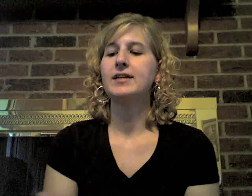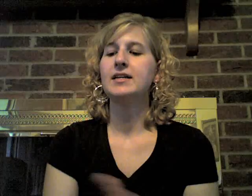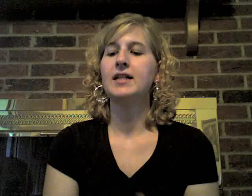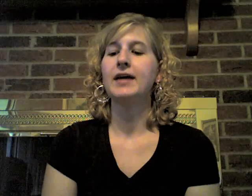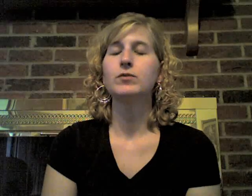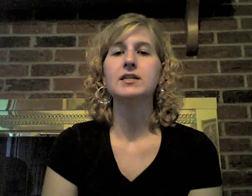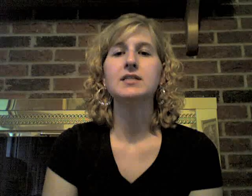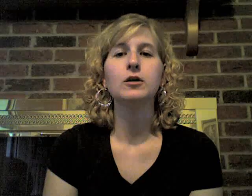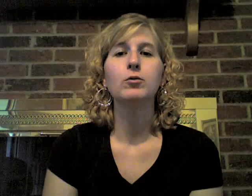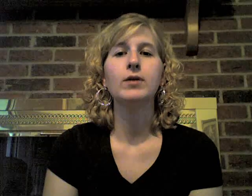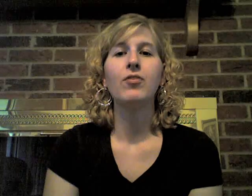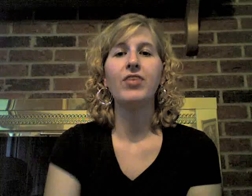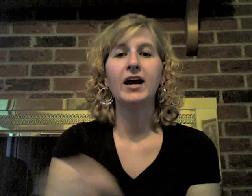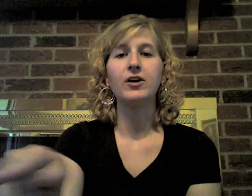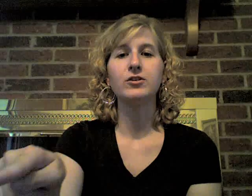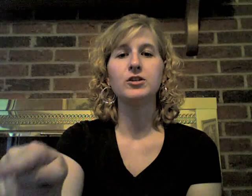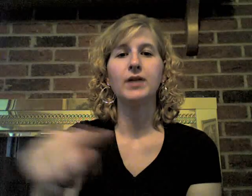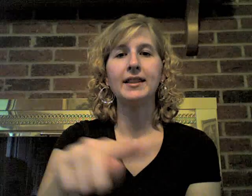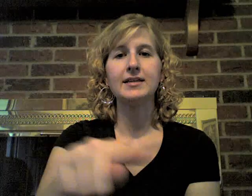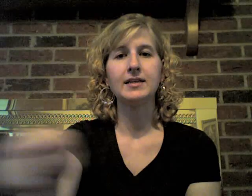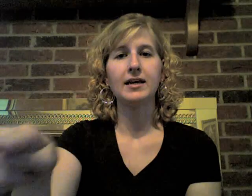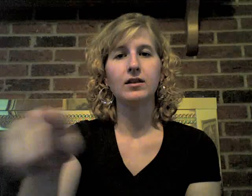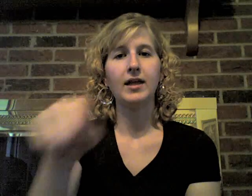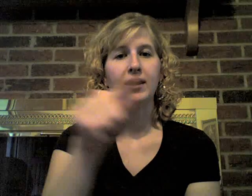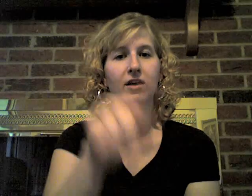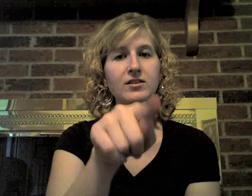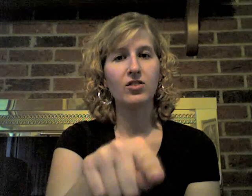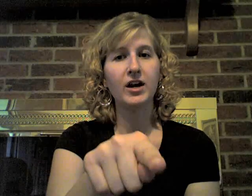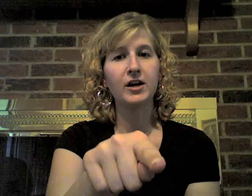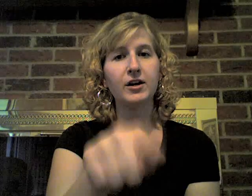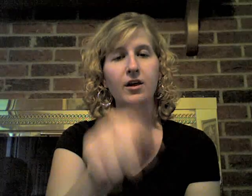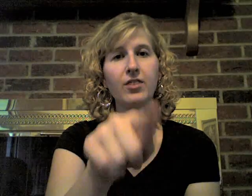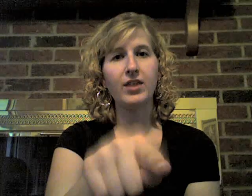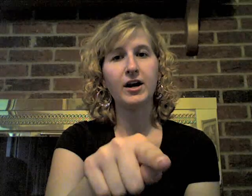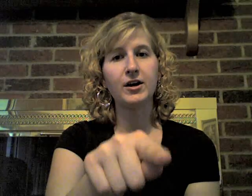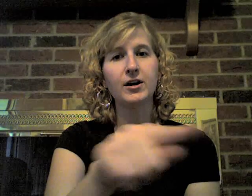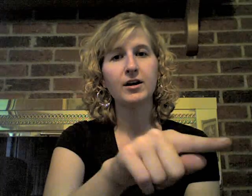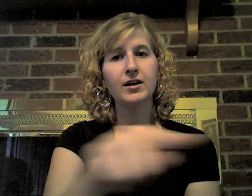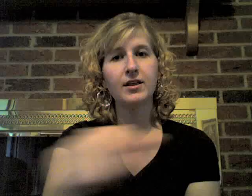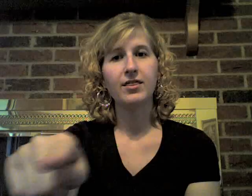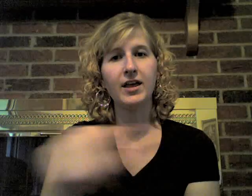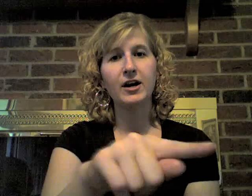to neglect, with the singular pronoun their, to like this, like it's their